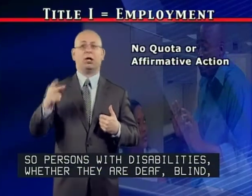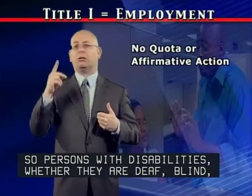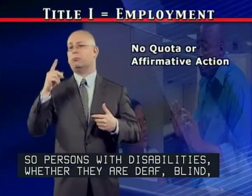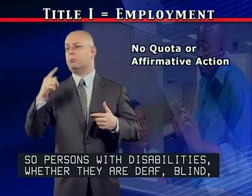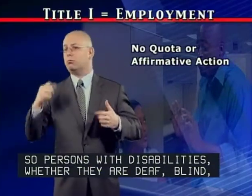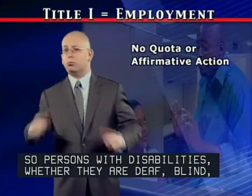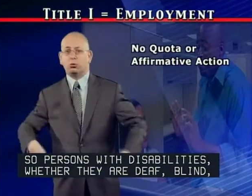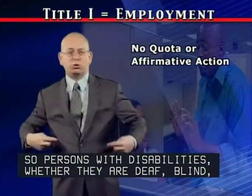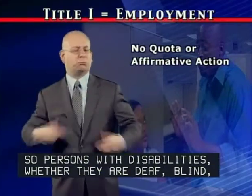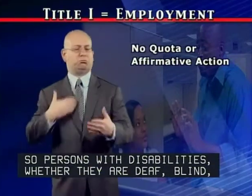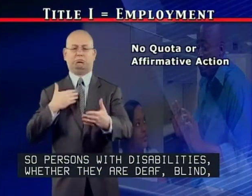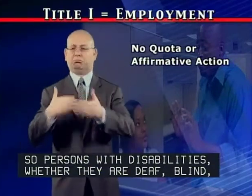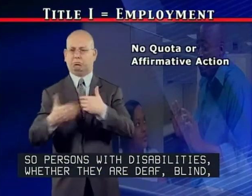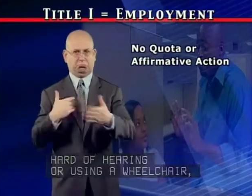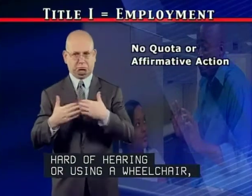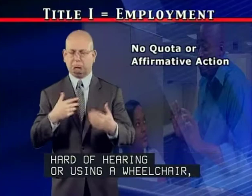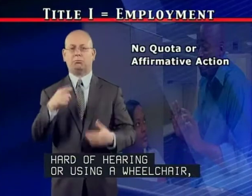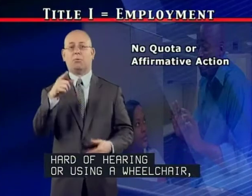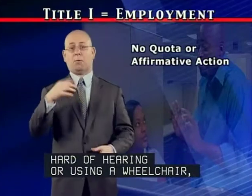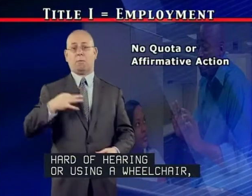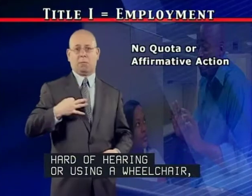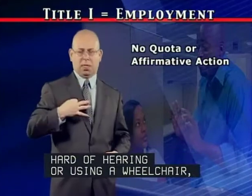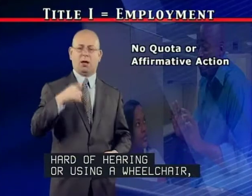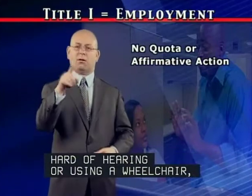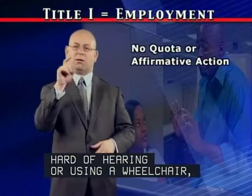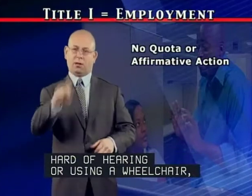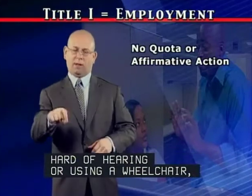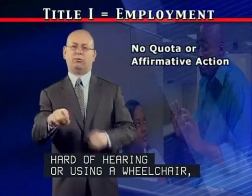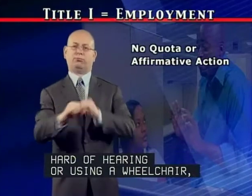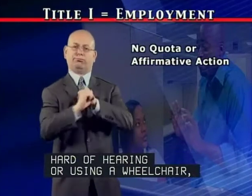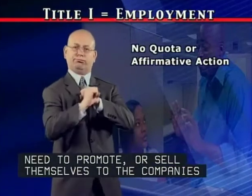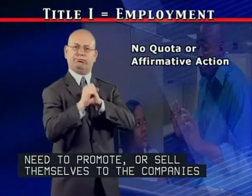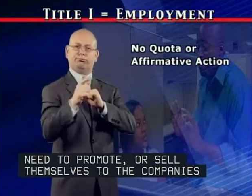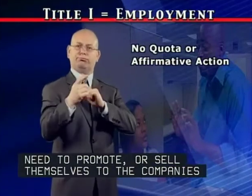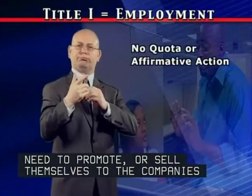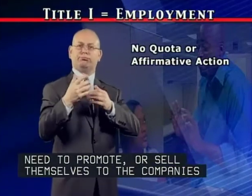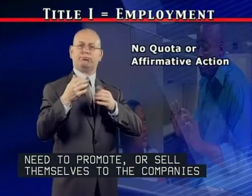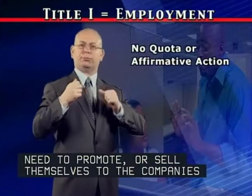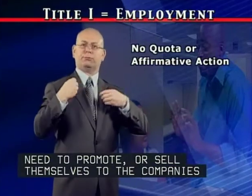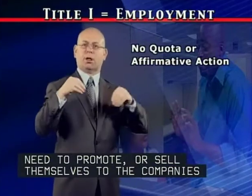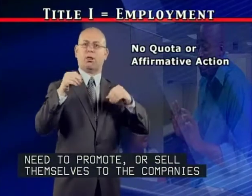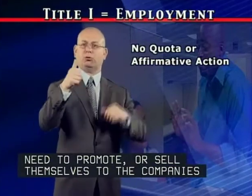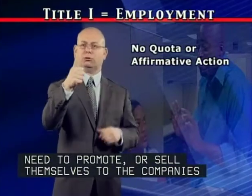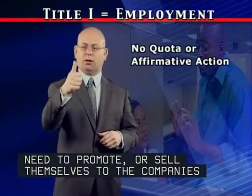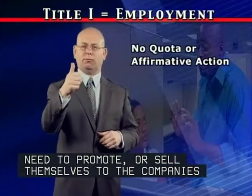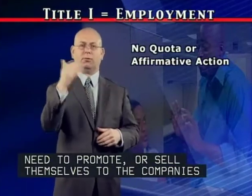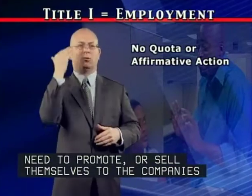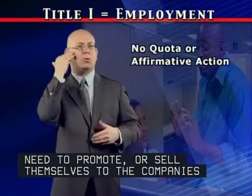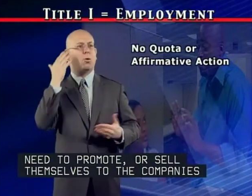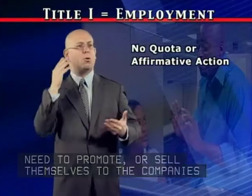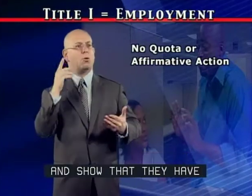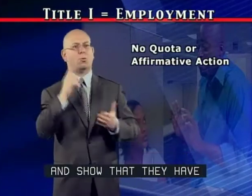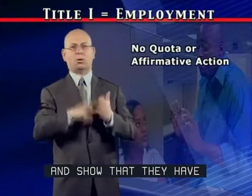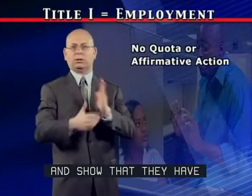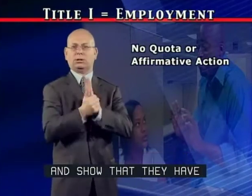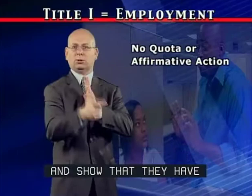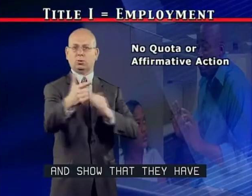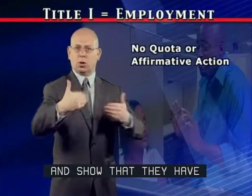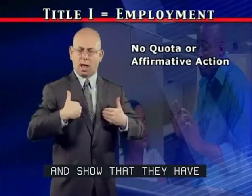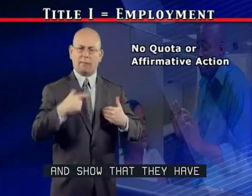are deaf, blind, hard of hearing, or using a wheelchair, need to promote or sell themselves to the companies and show that they